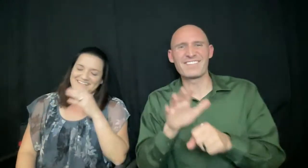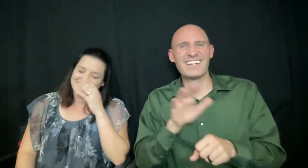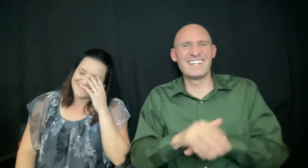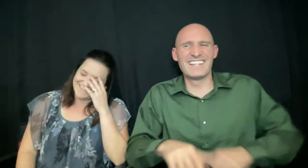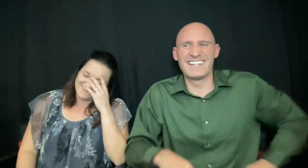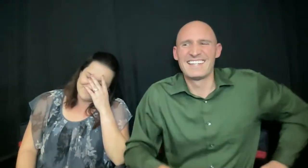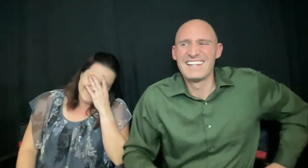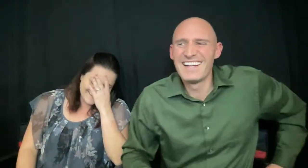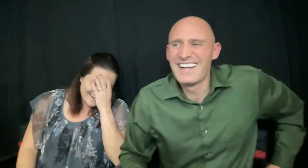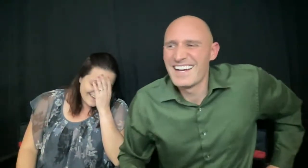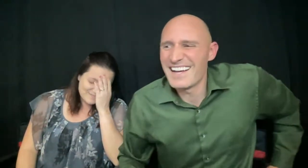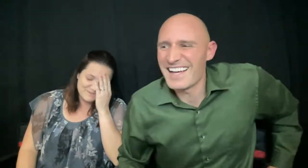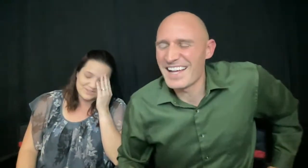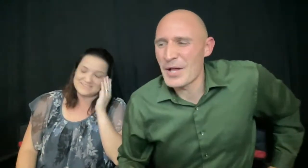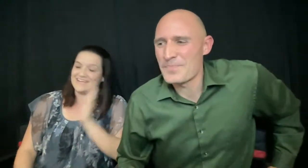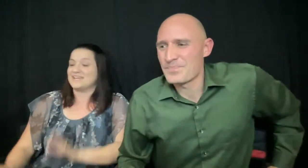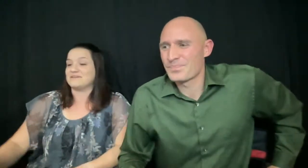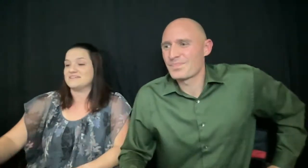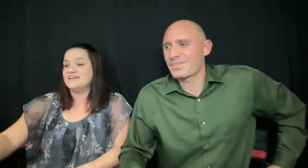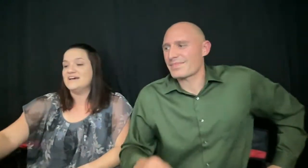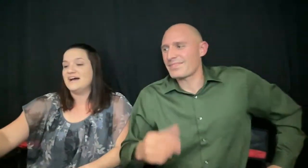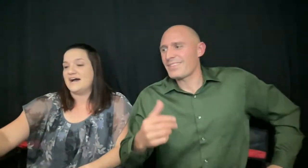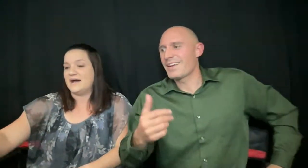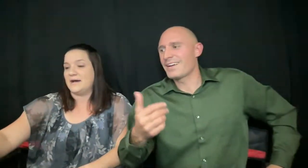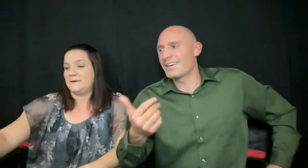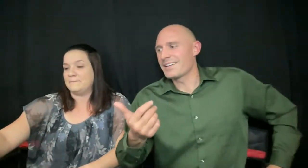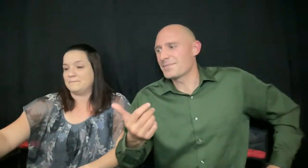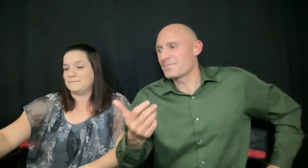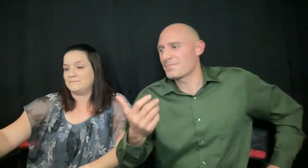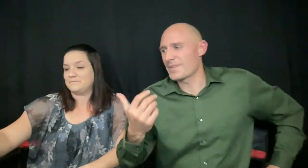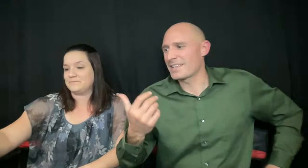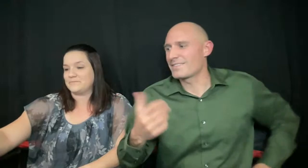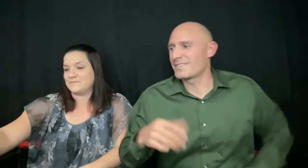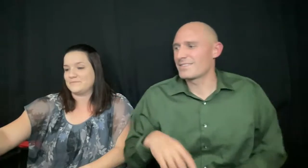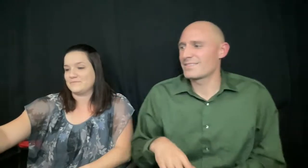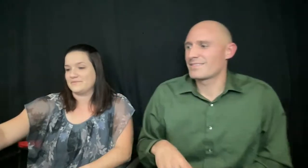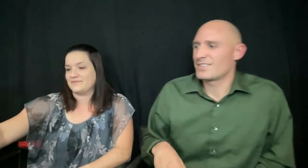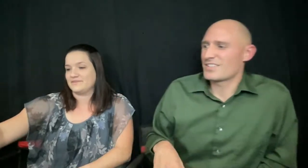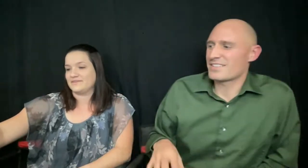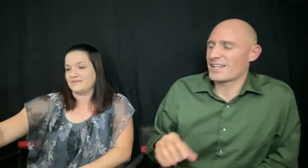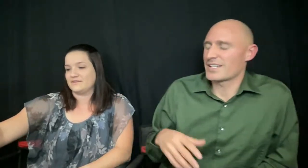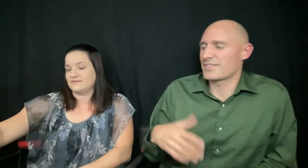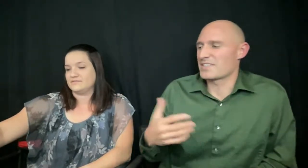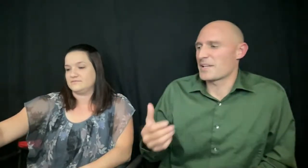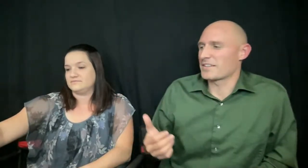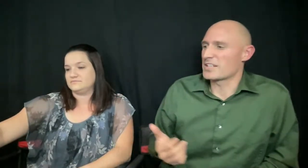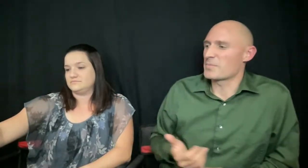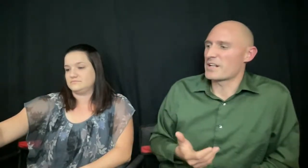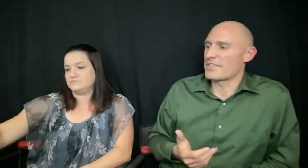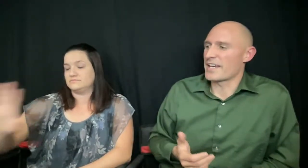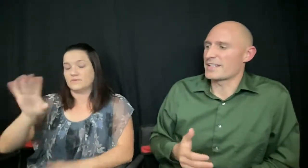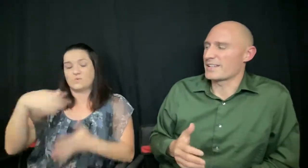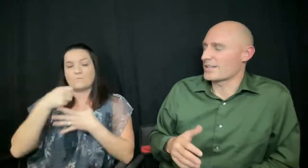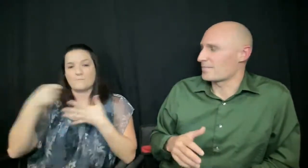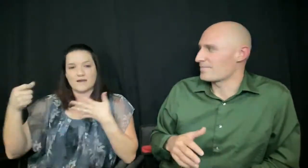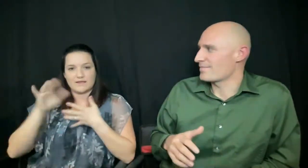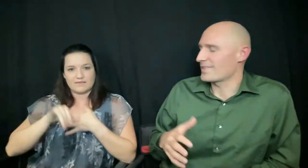enough. Oh my God, it's been a long day. Anyways. But just to kind of expand a little bit on that,